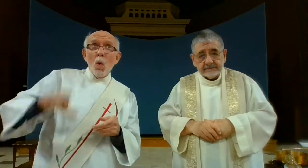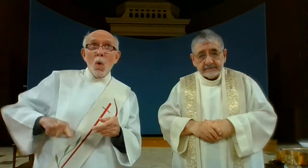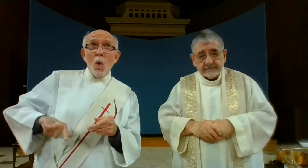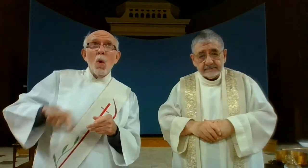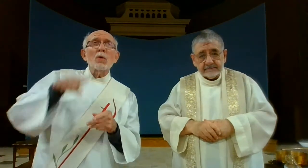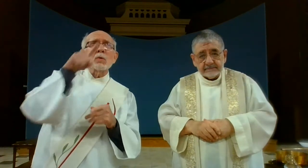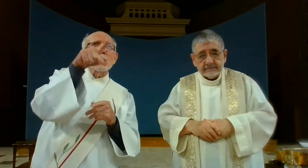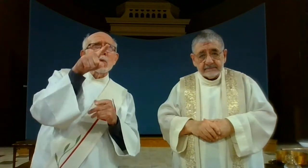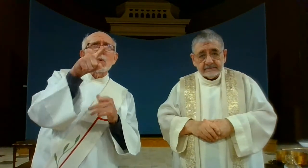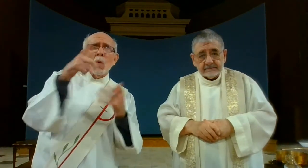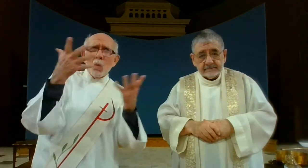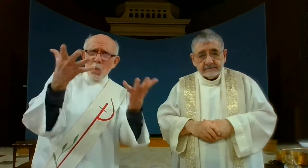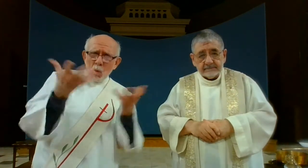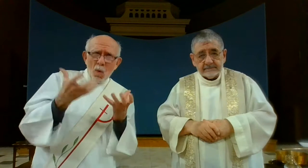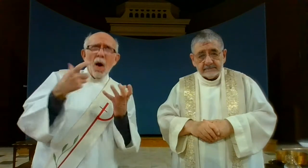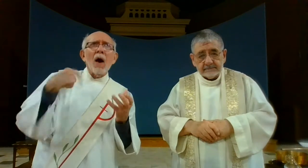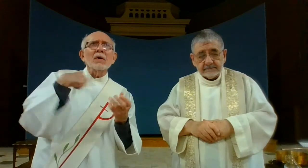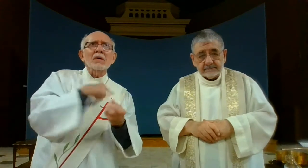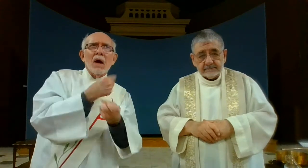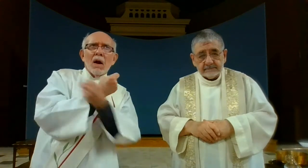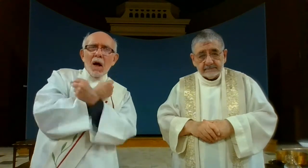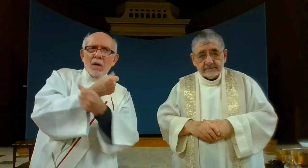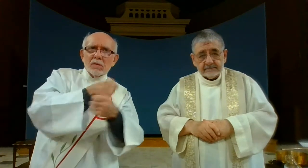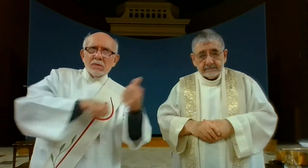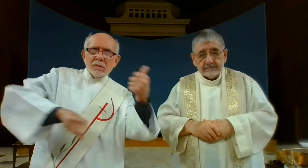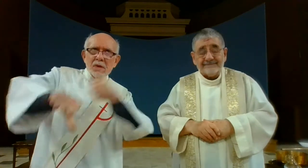Lord, you want us to love one another.